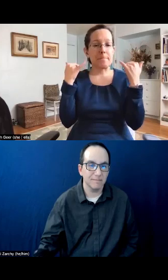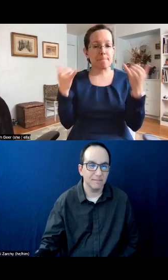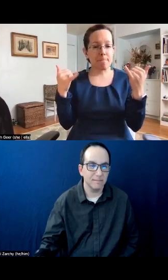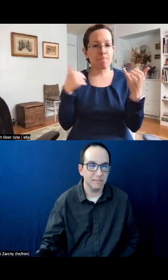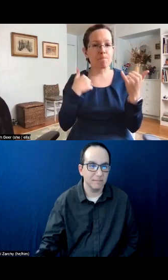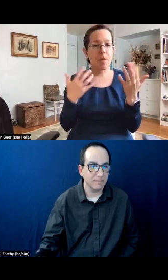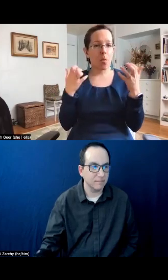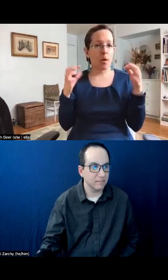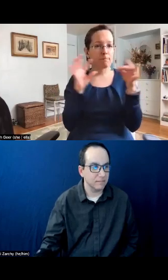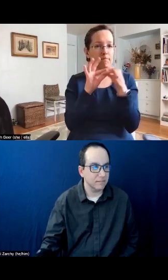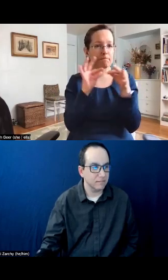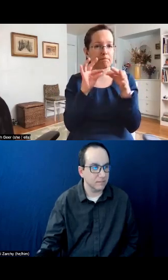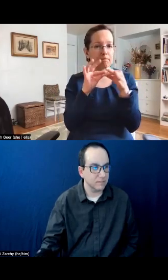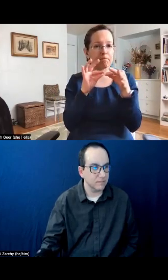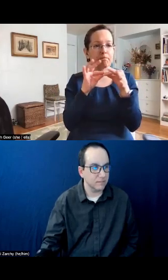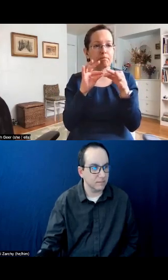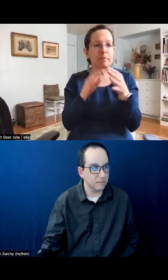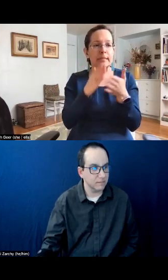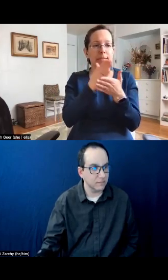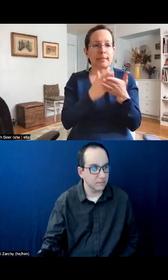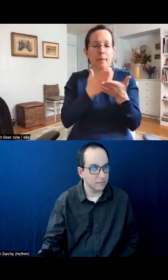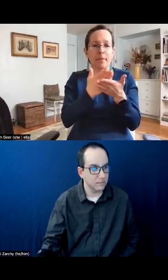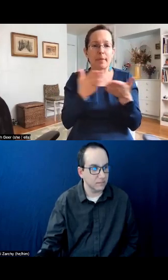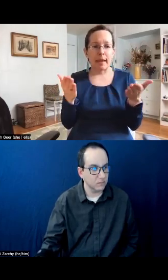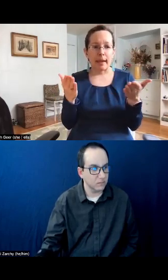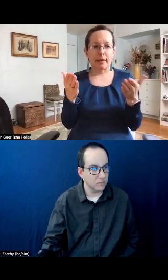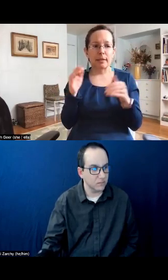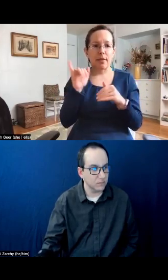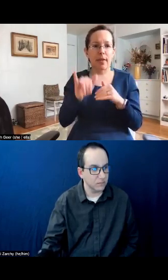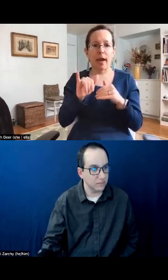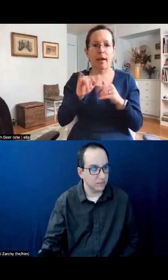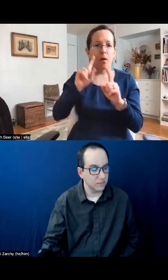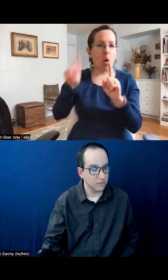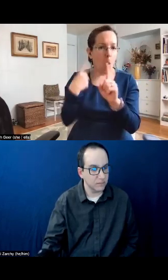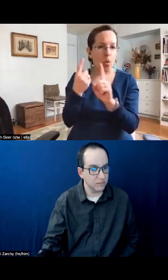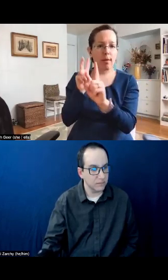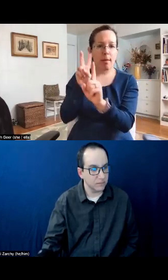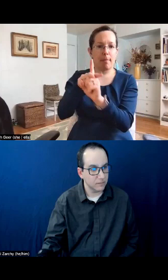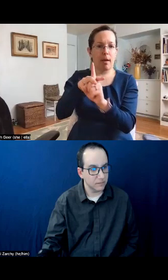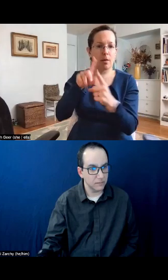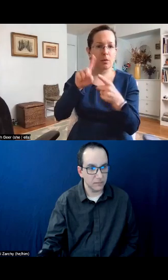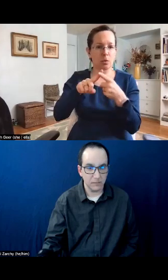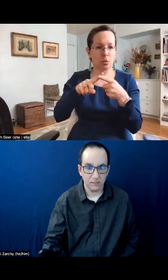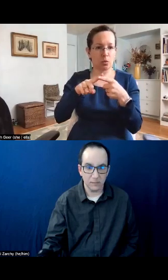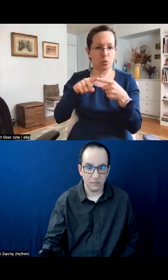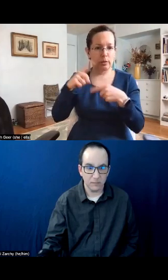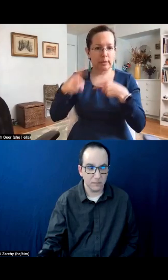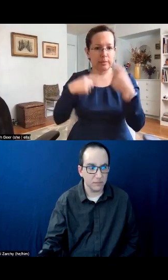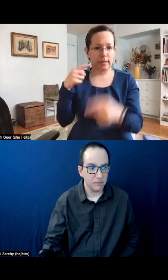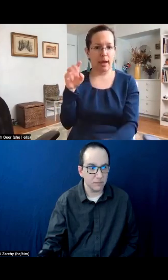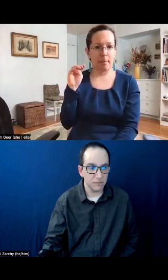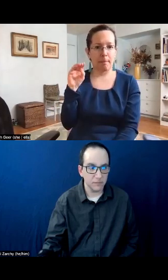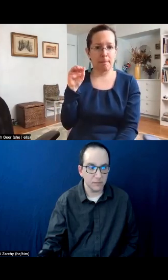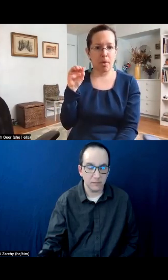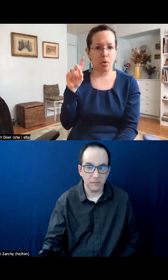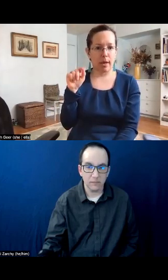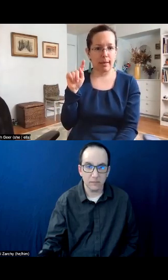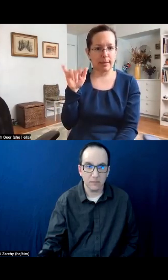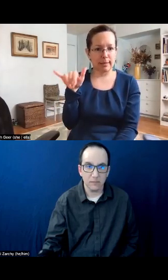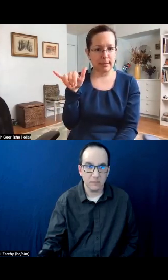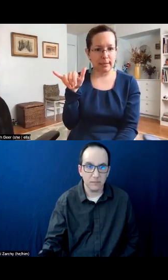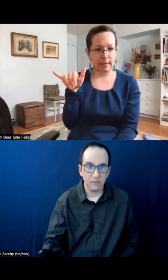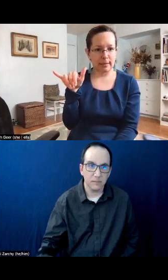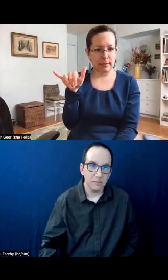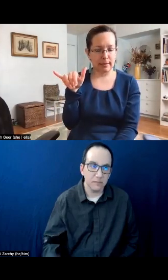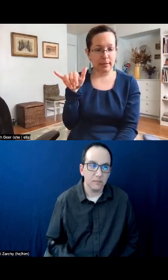All right. Now, moving into some aspects of linguistics that only